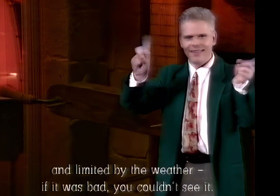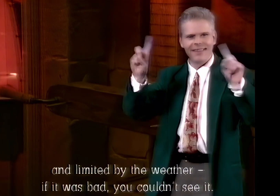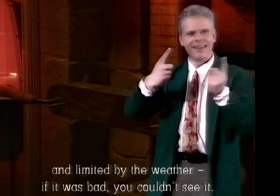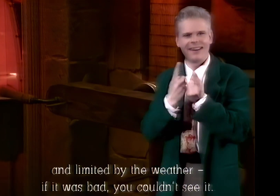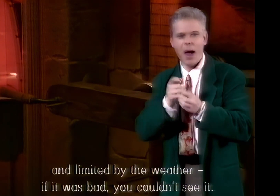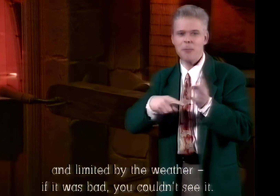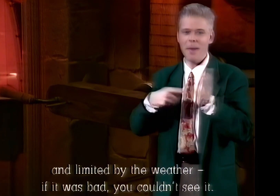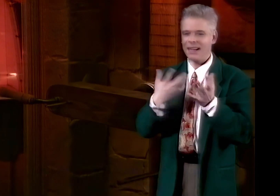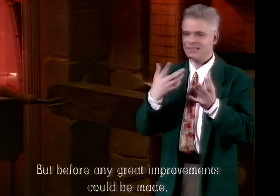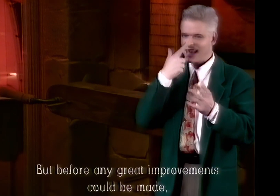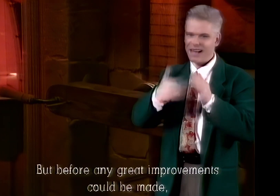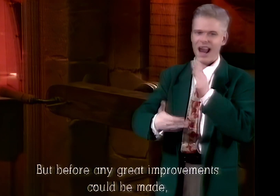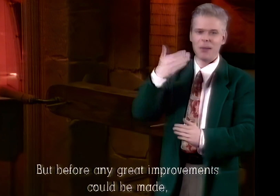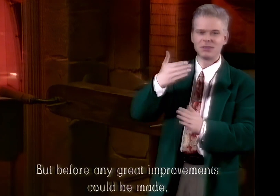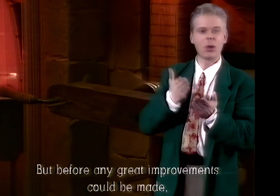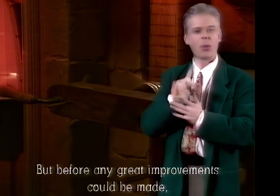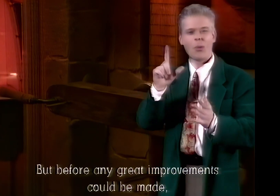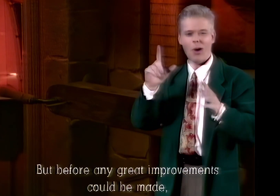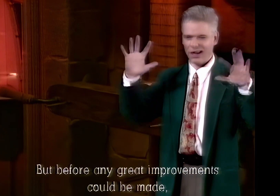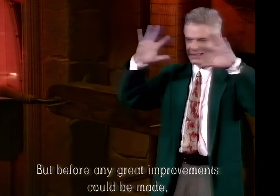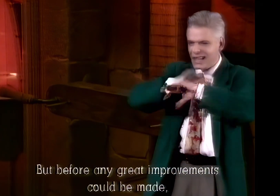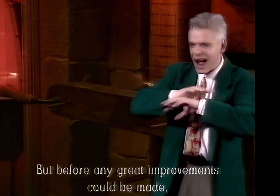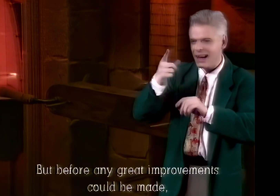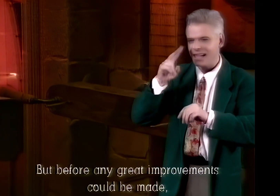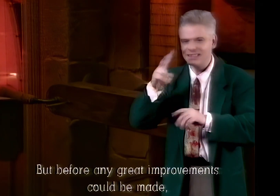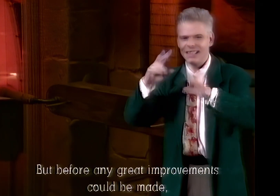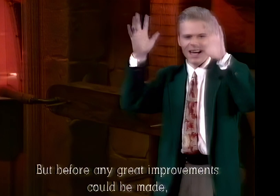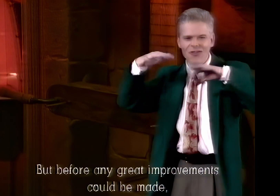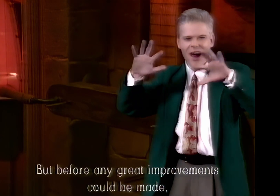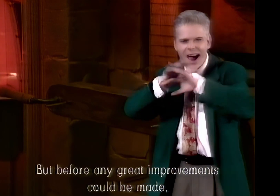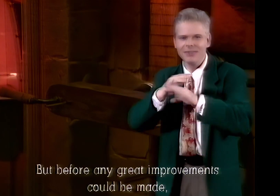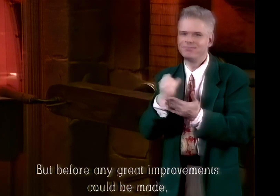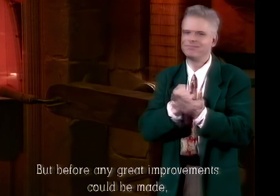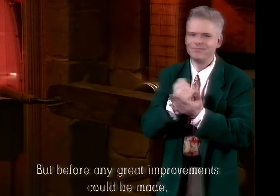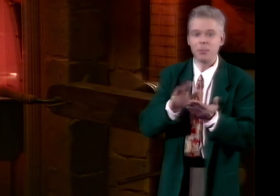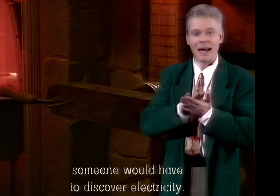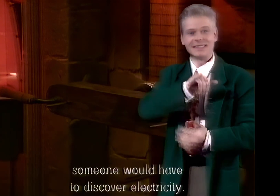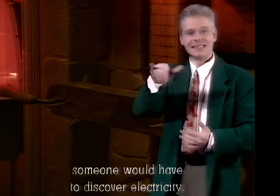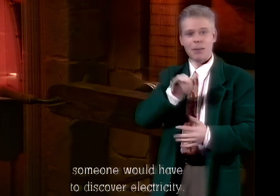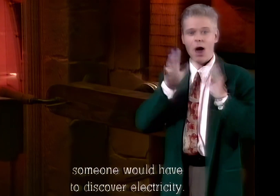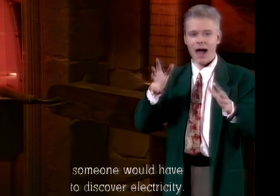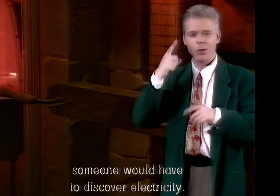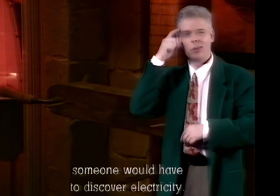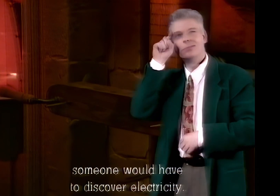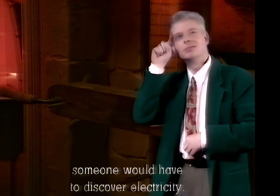it. But before any great improvements could be made, someone would have to